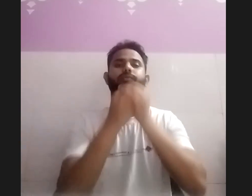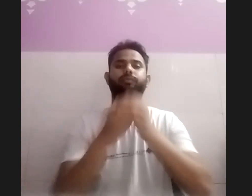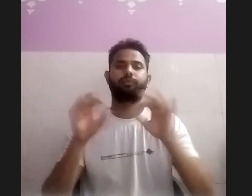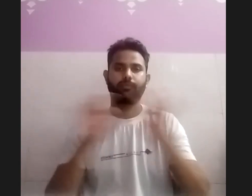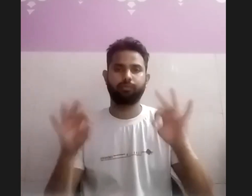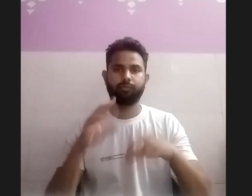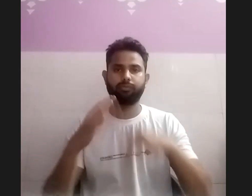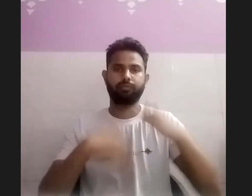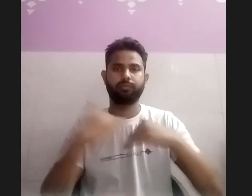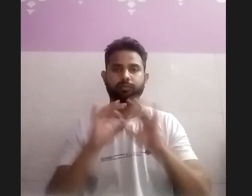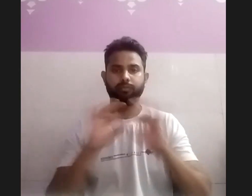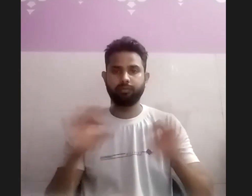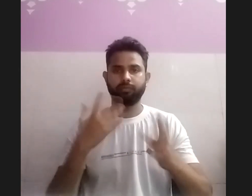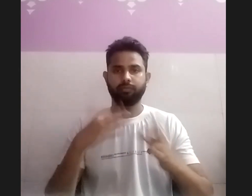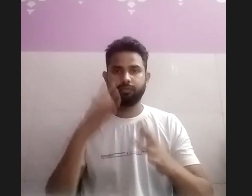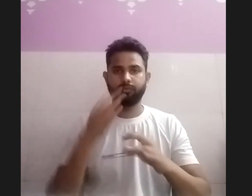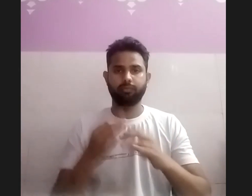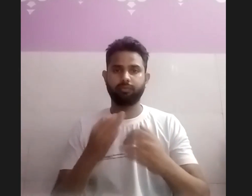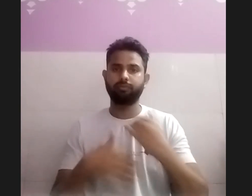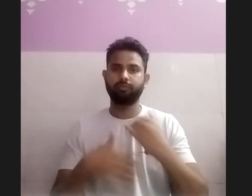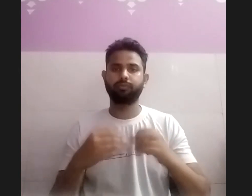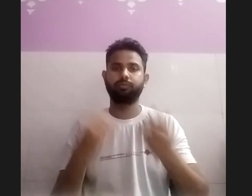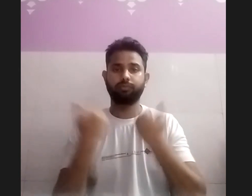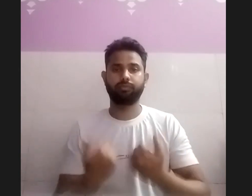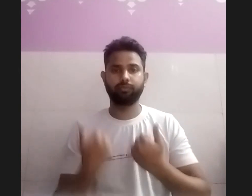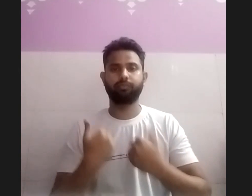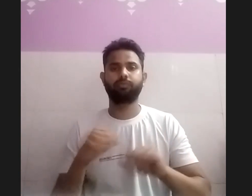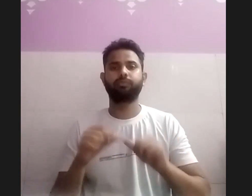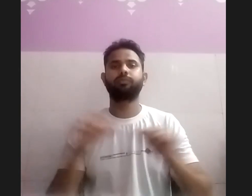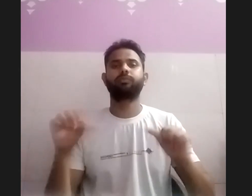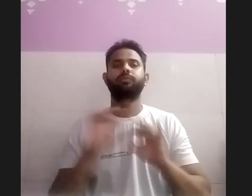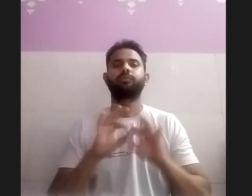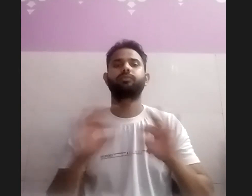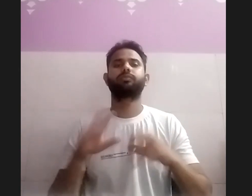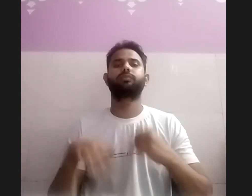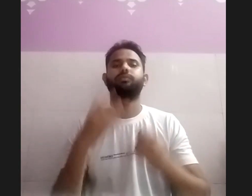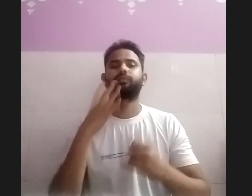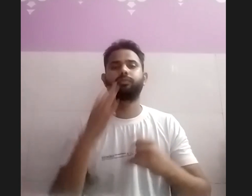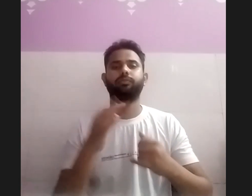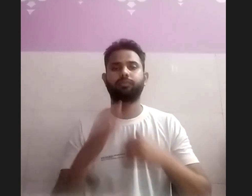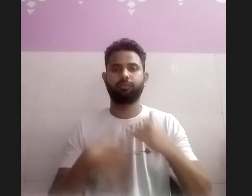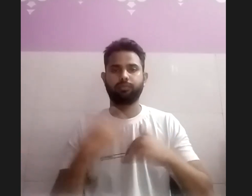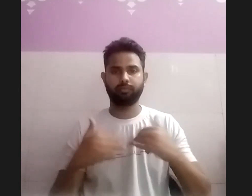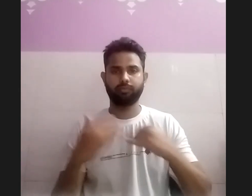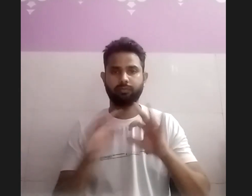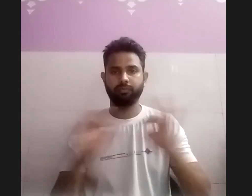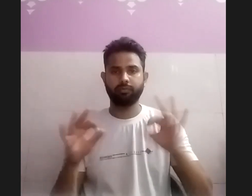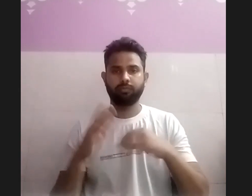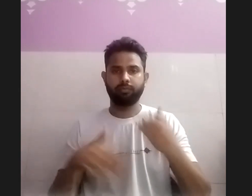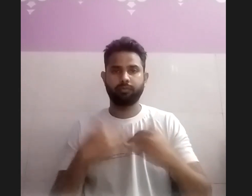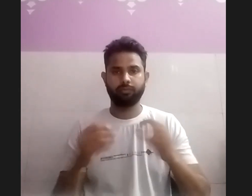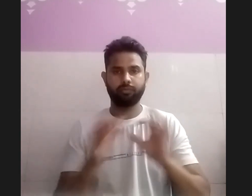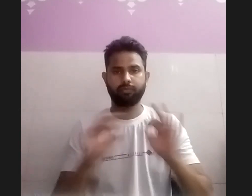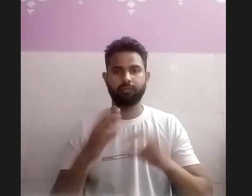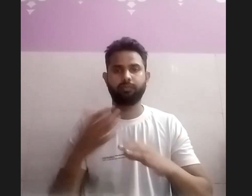change. So now, okay. Yes. Can I just quickly say something? If there are other